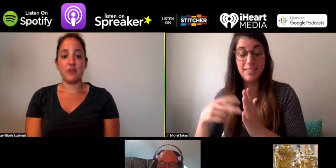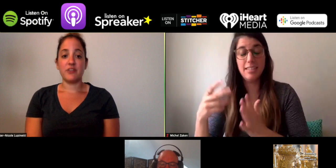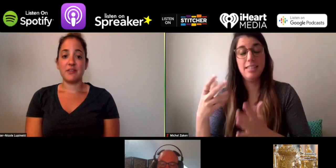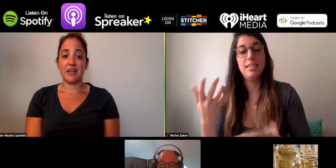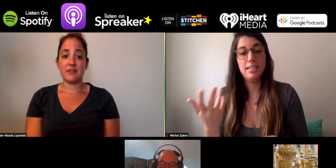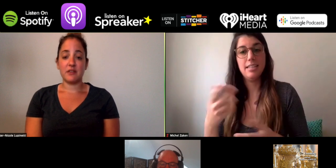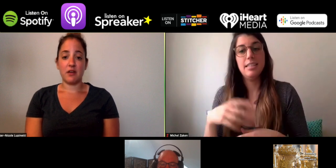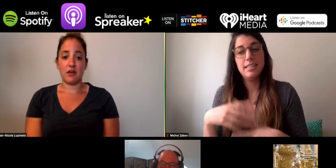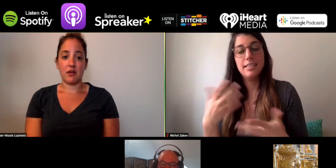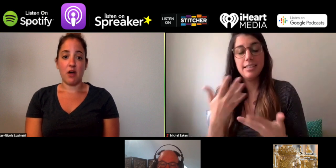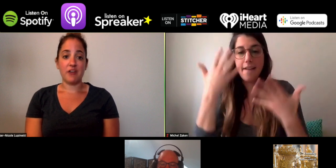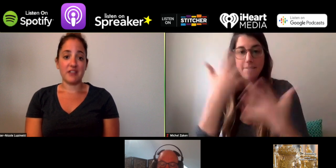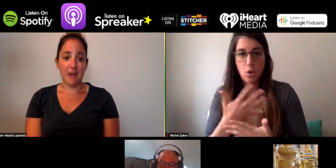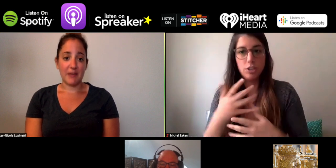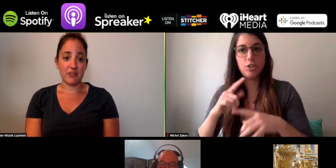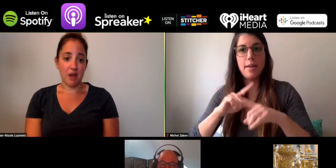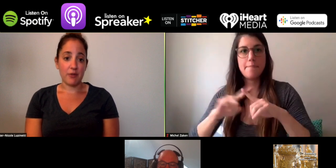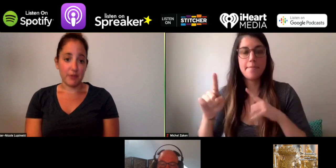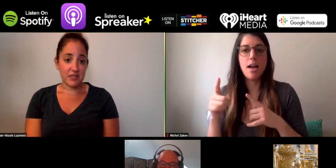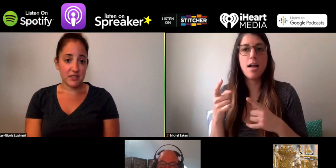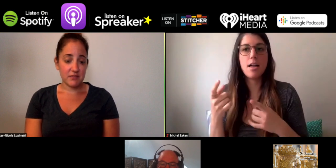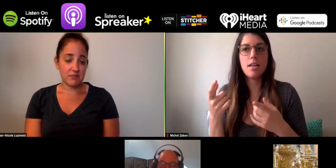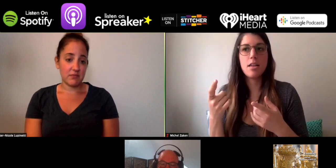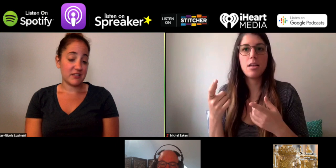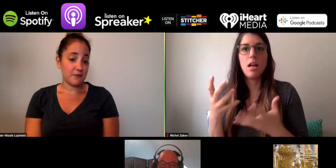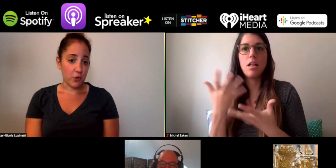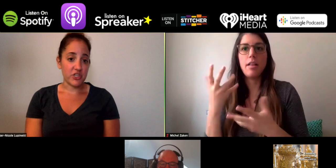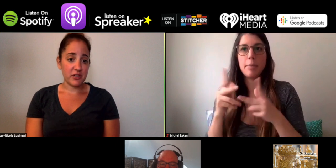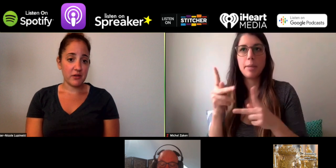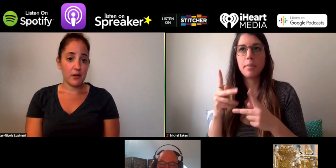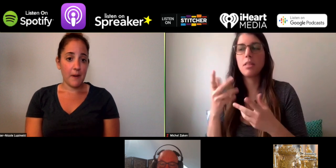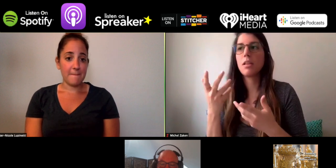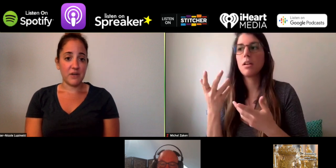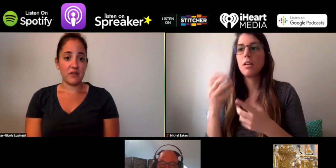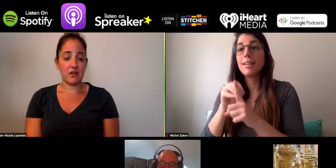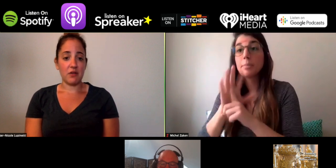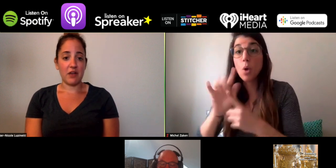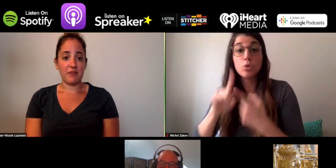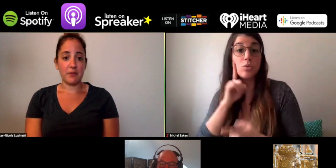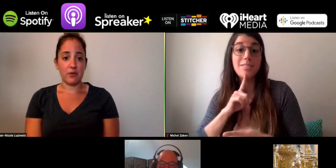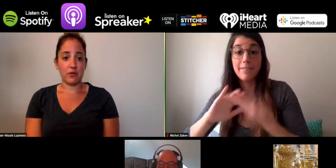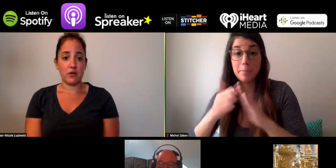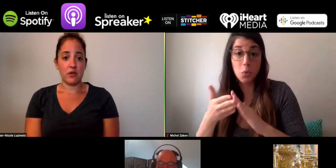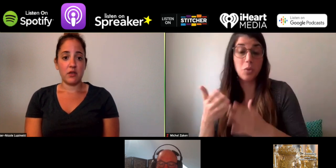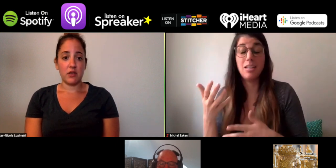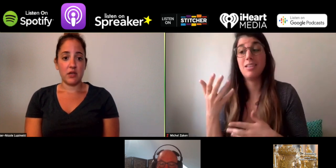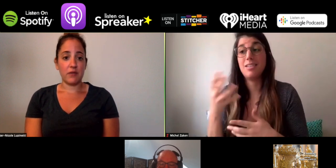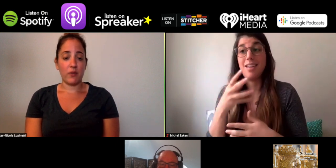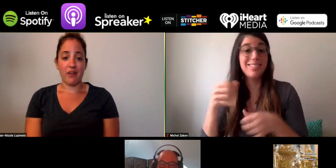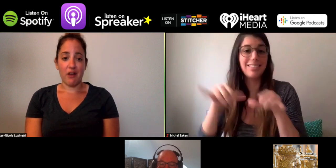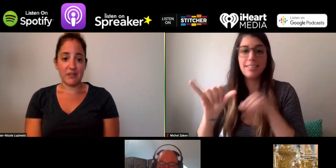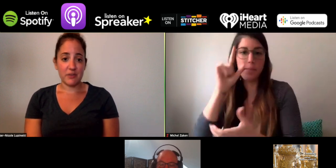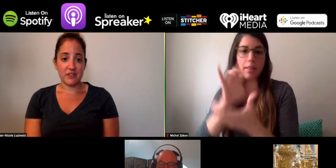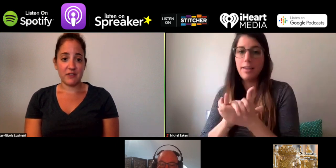You know, sometimes autist comments are on purpose. It's unfortunate. But a lot of people, even